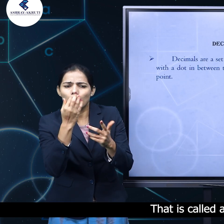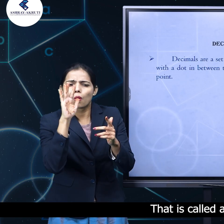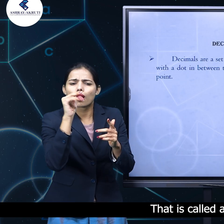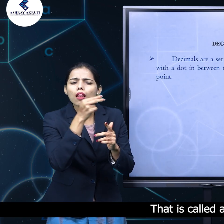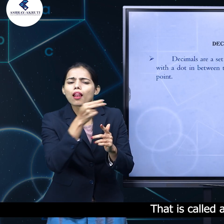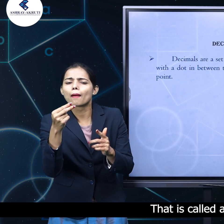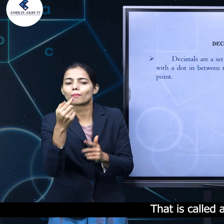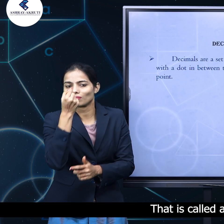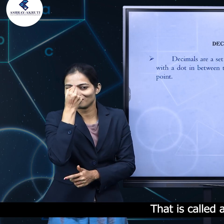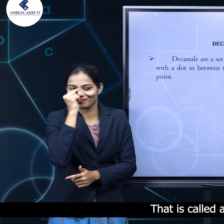decimal point.